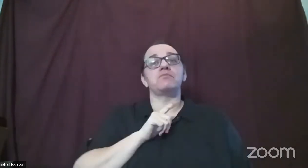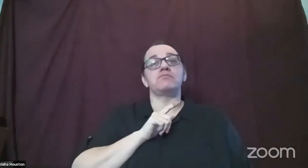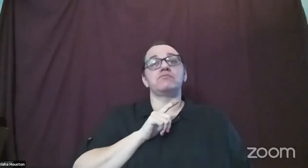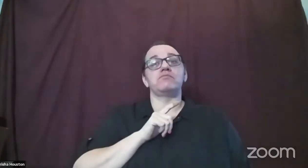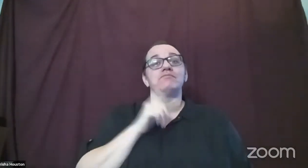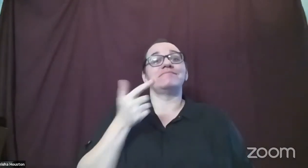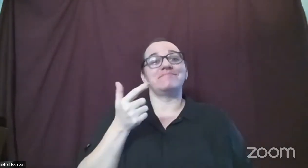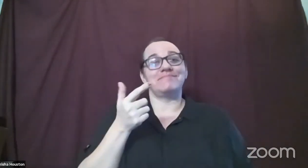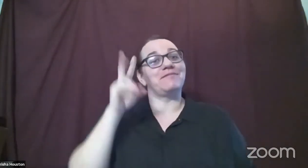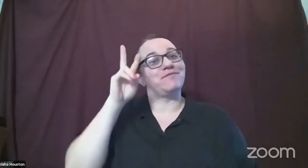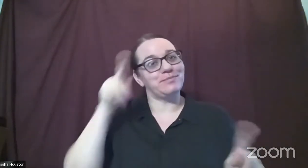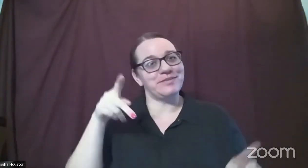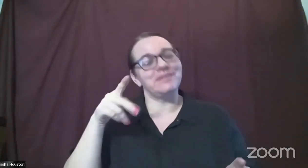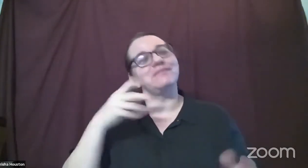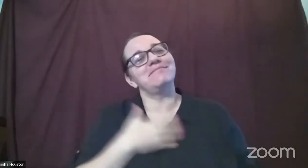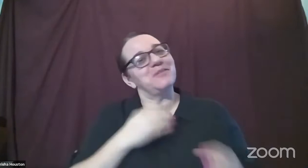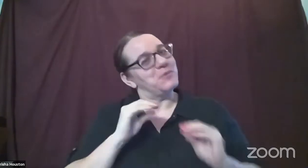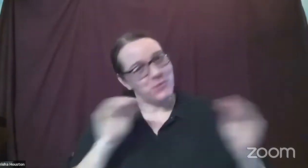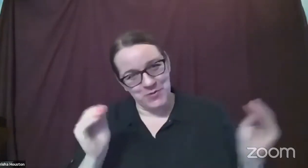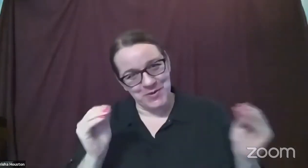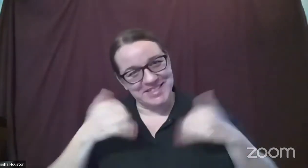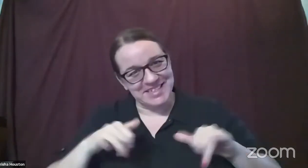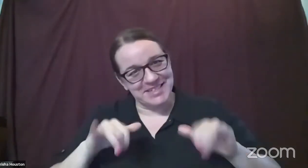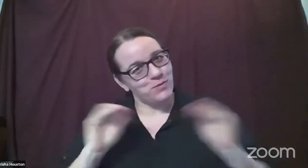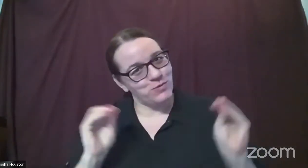So the president's report is done. I will move it over to the vice president